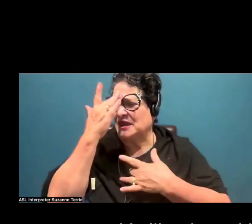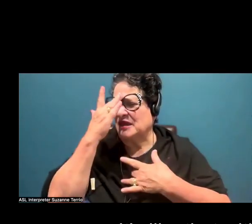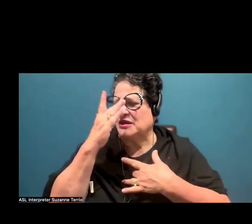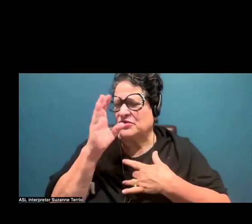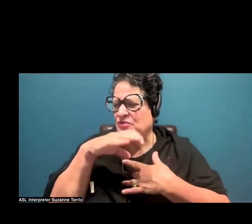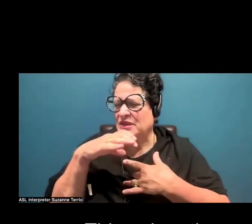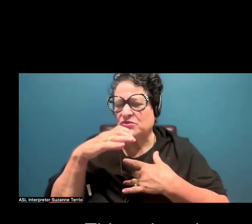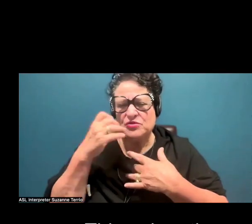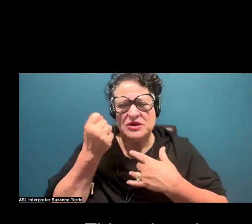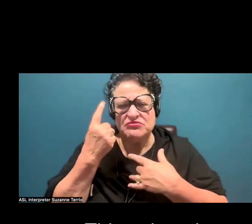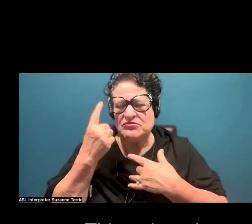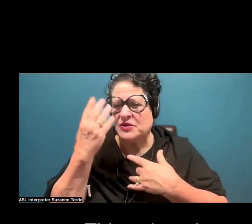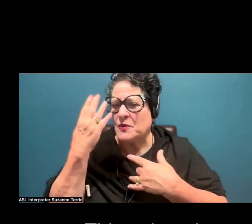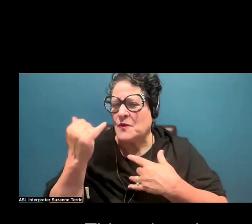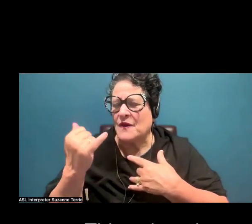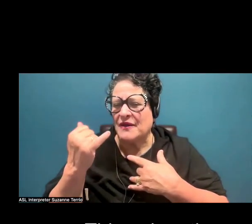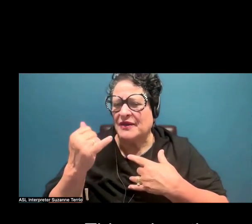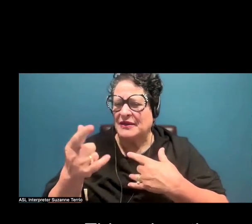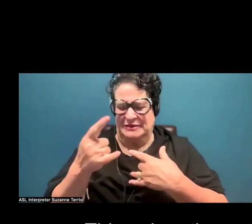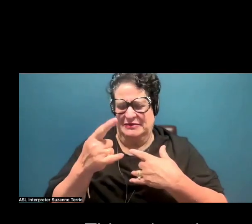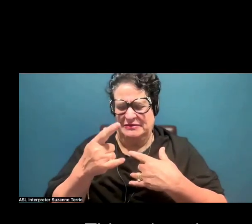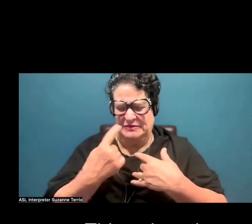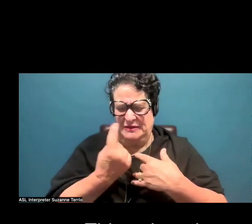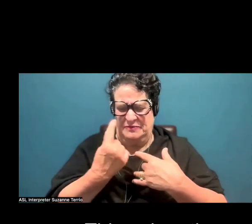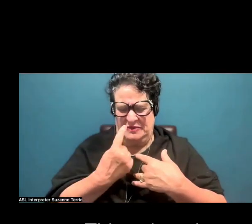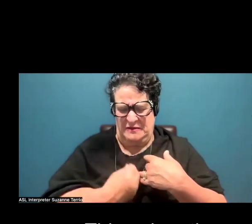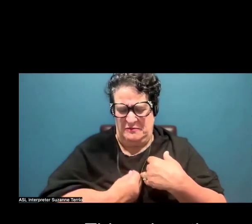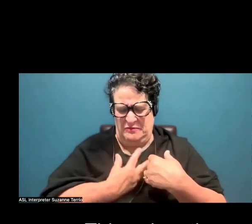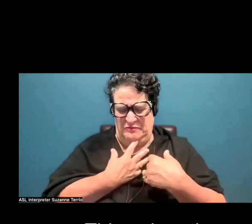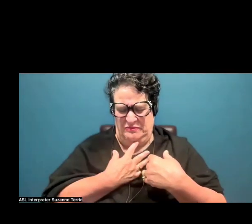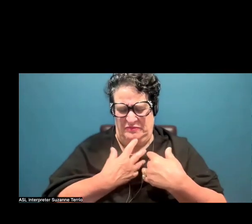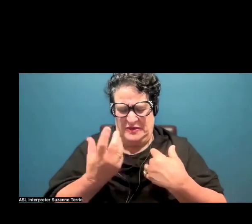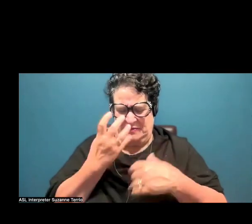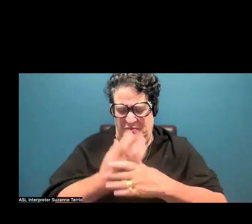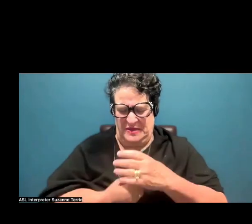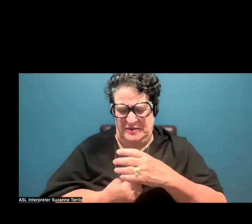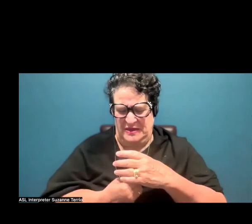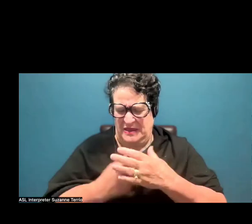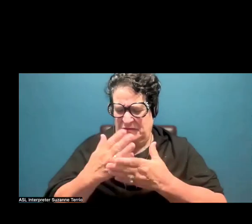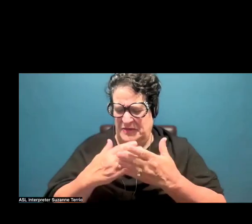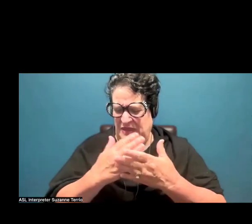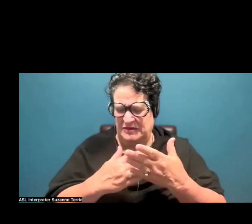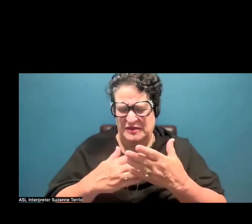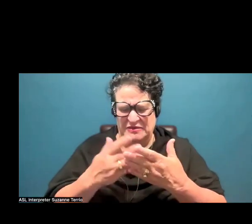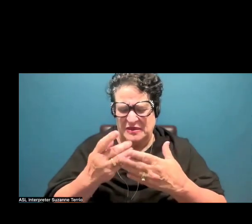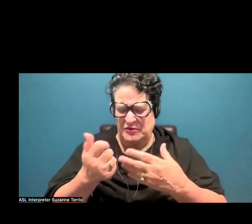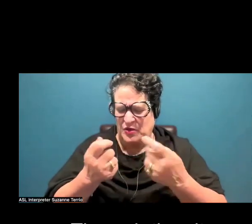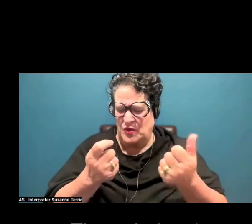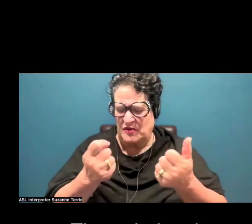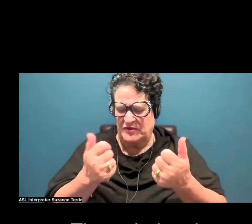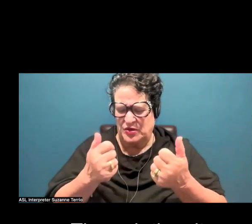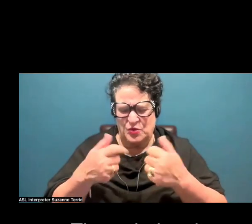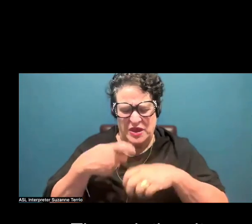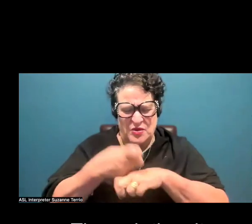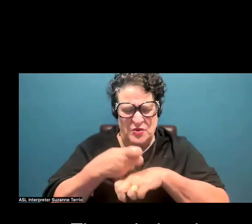know why. Things bursting out of us, bits missing and pieces sloughing off, and then we harden and smooth over. Through